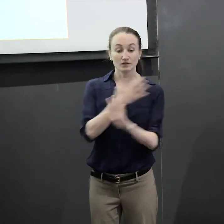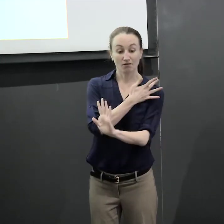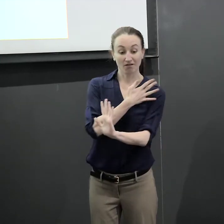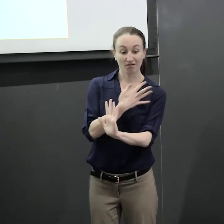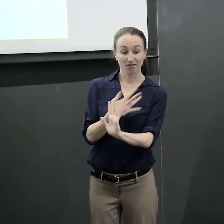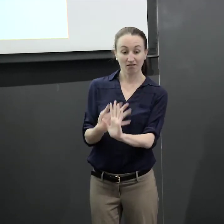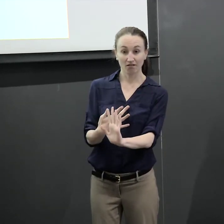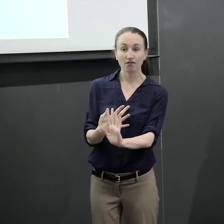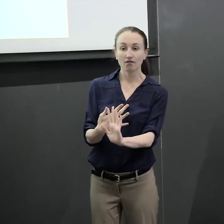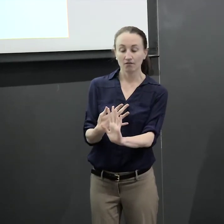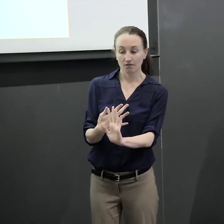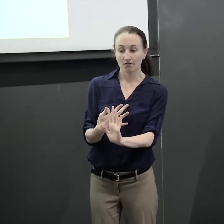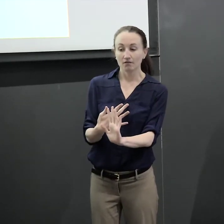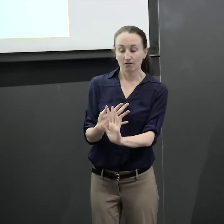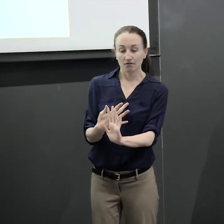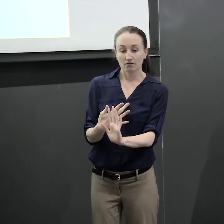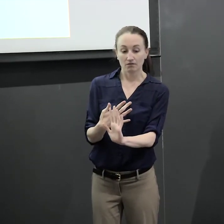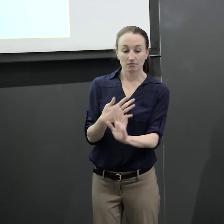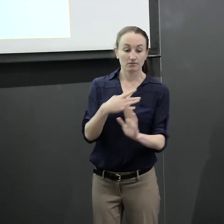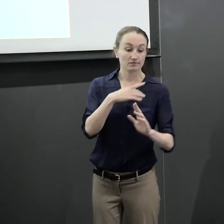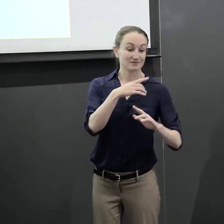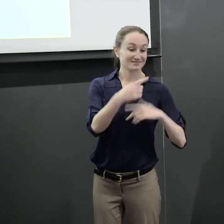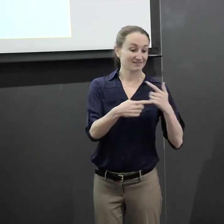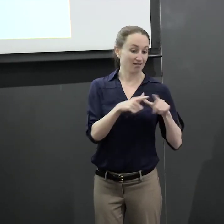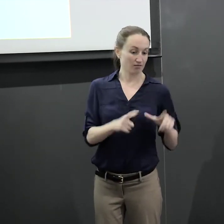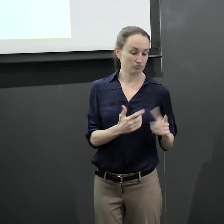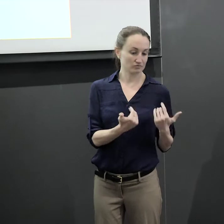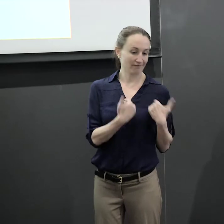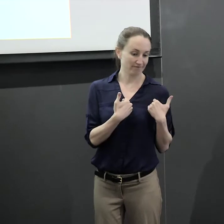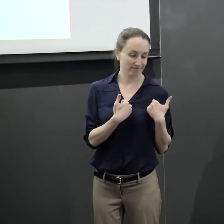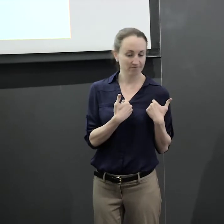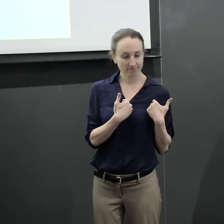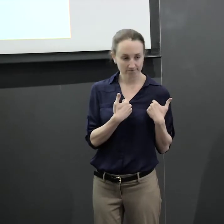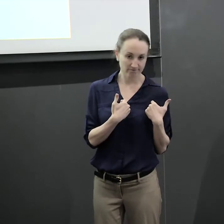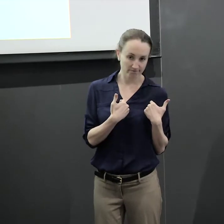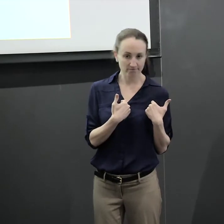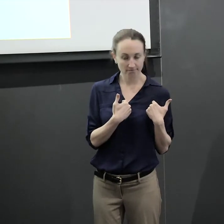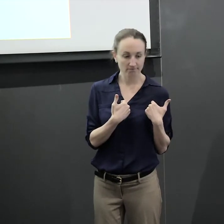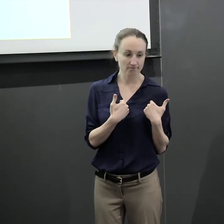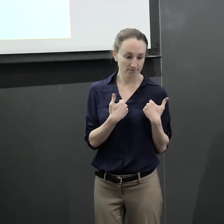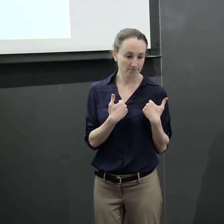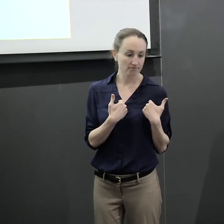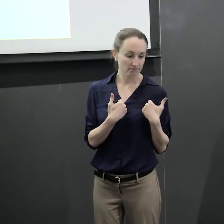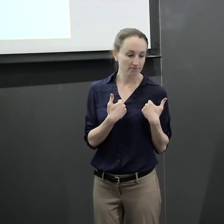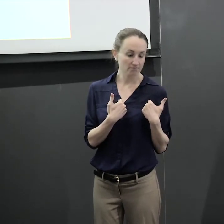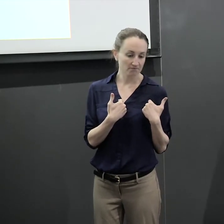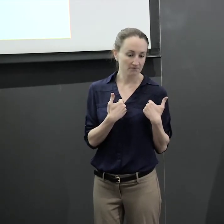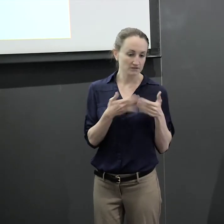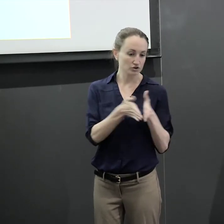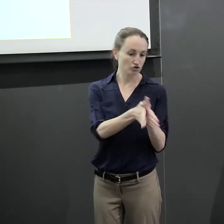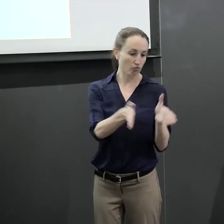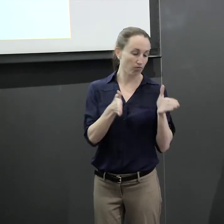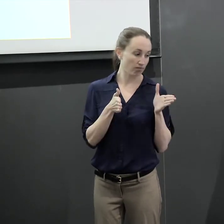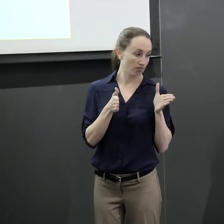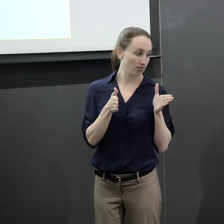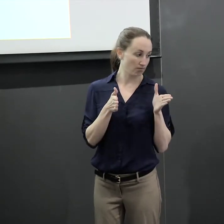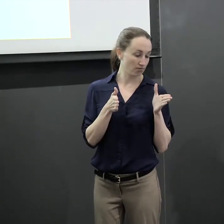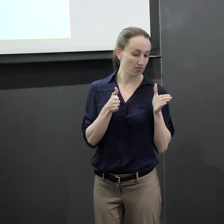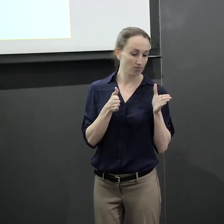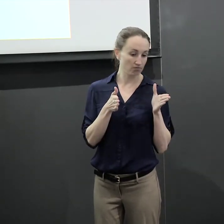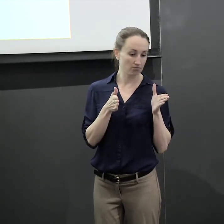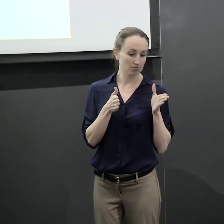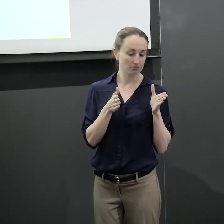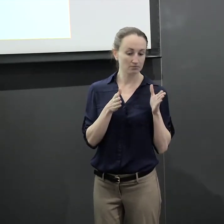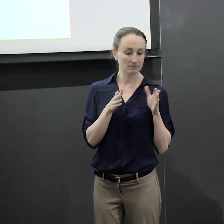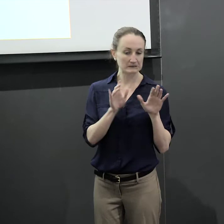that sign language seems to have, at least in some corners, but the point generalizes, the